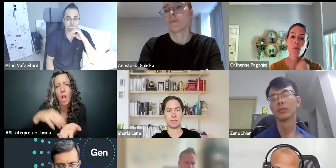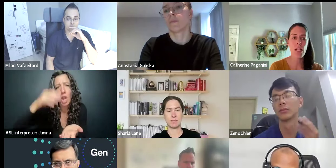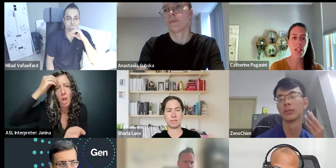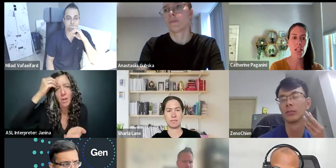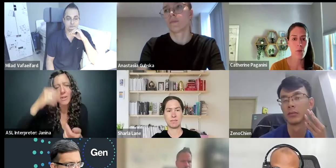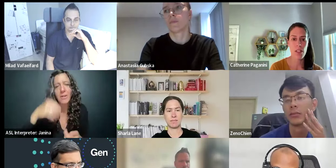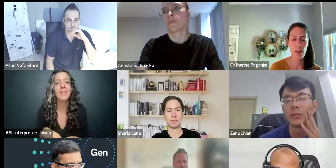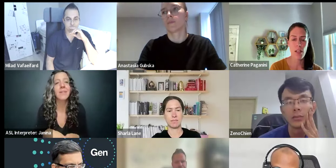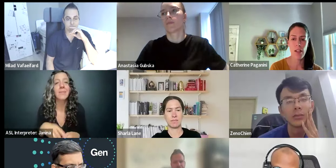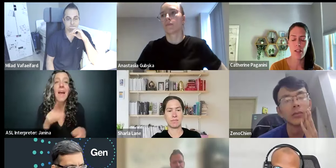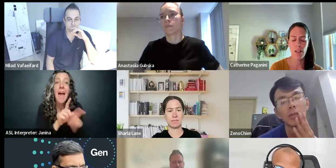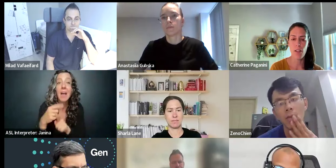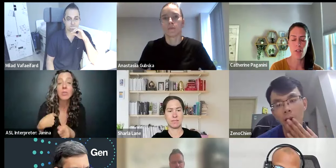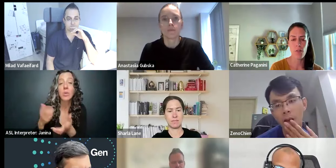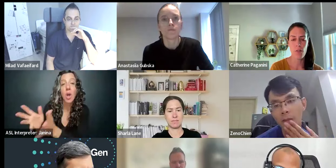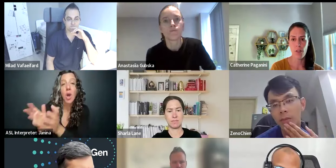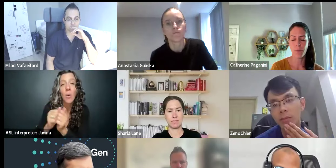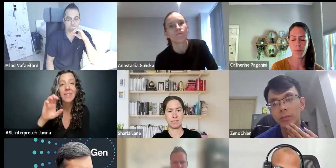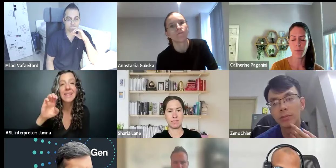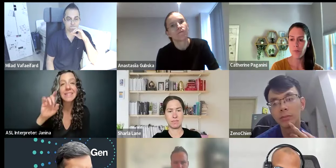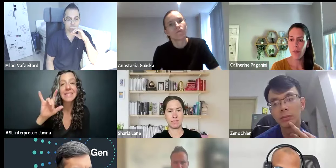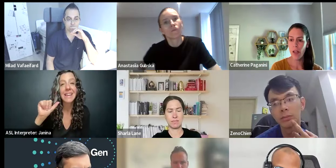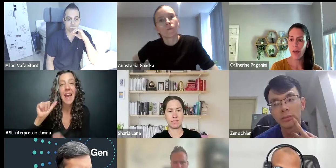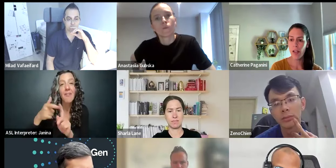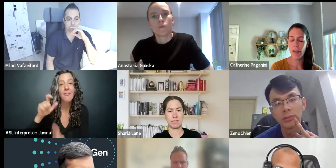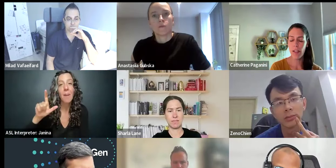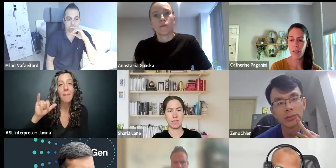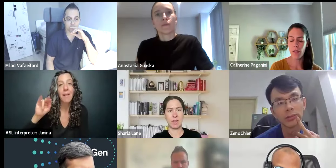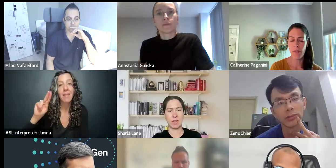as we talked to Celia from the Linux Foundation